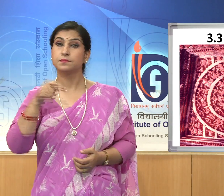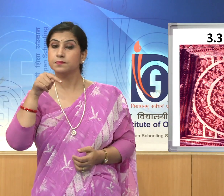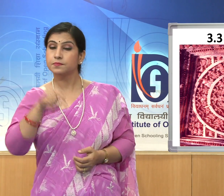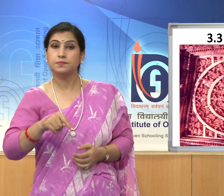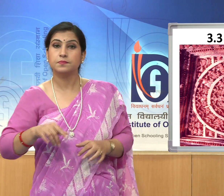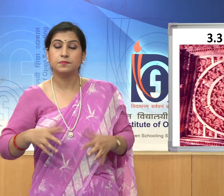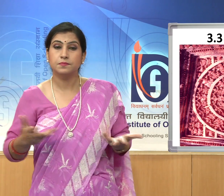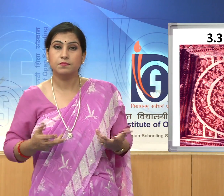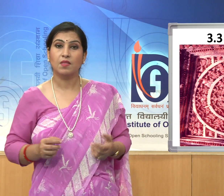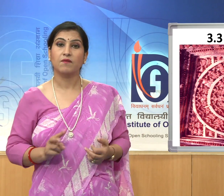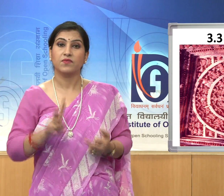Bishnupur is a